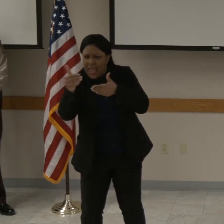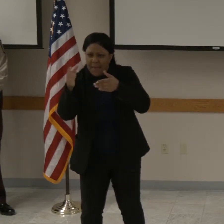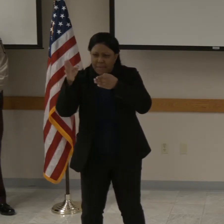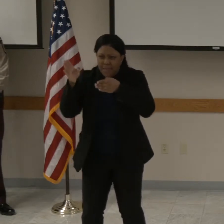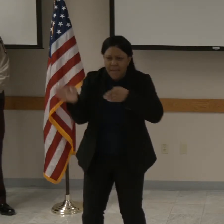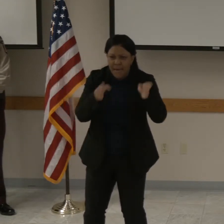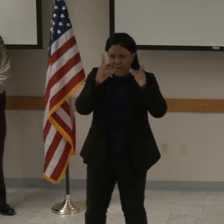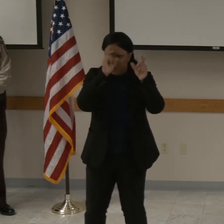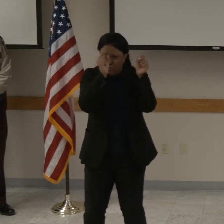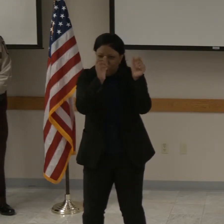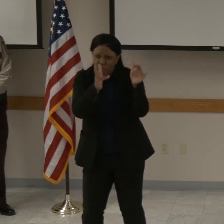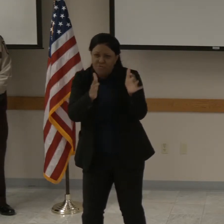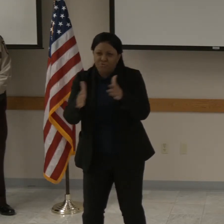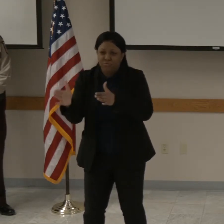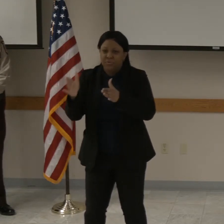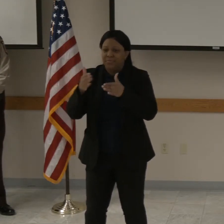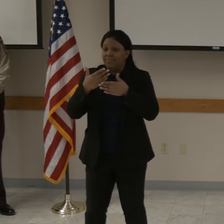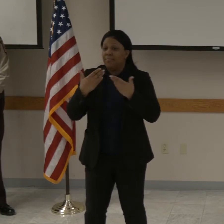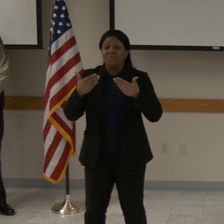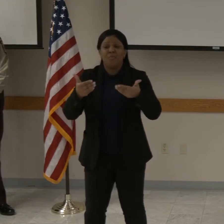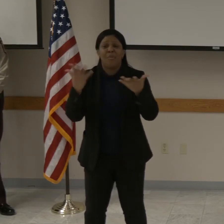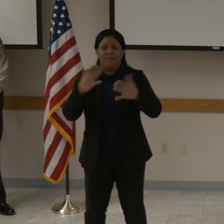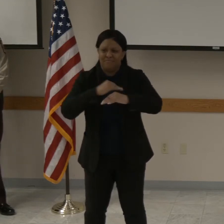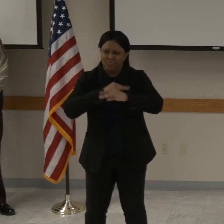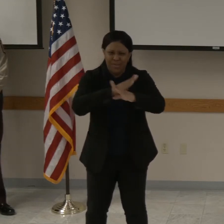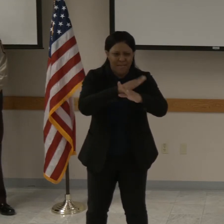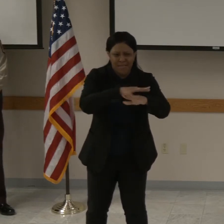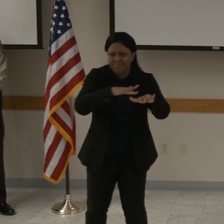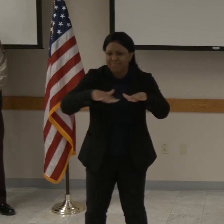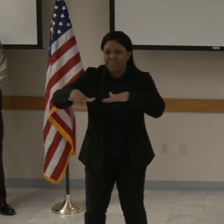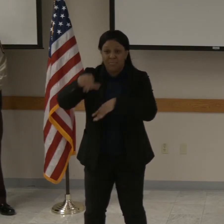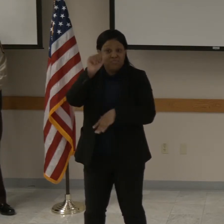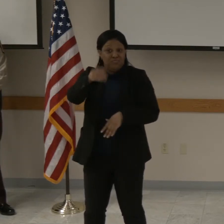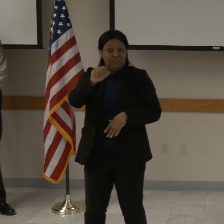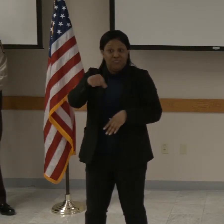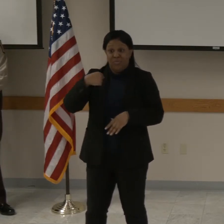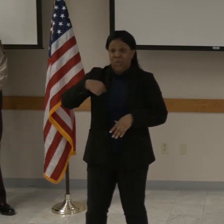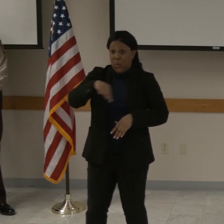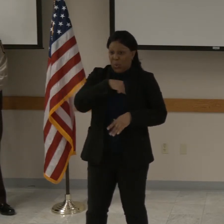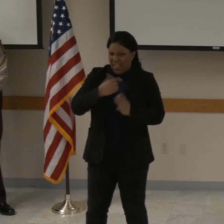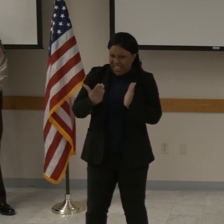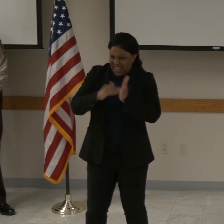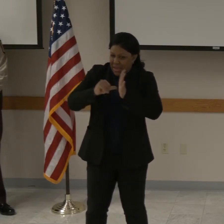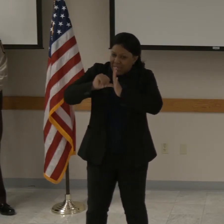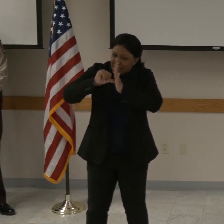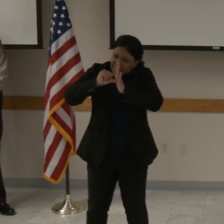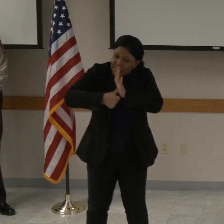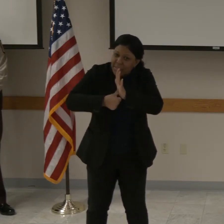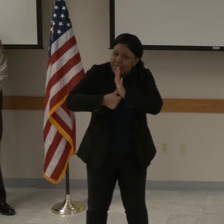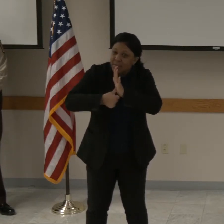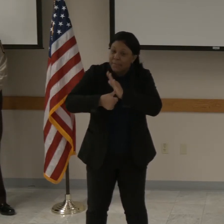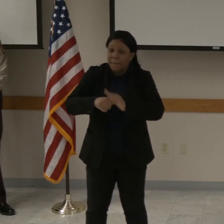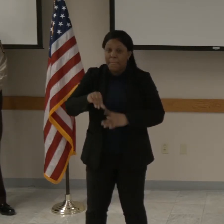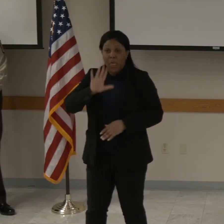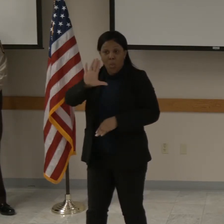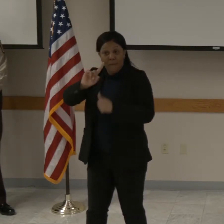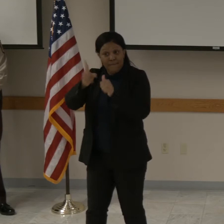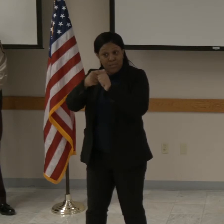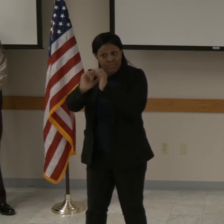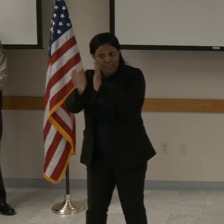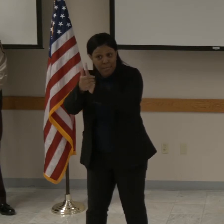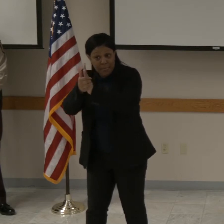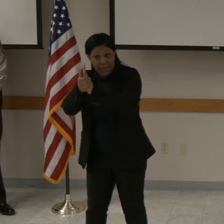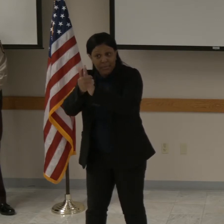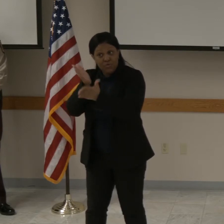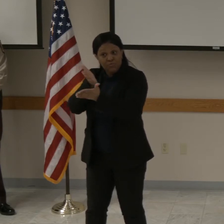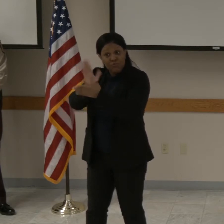by that both and. That we are going to protect people's constitutional rights and we're going to protect people's property. This is not an